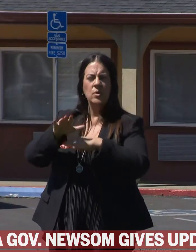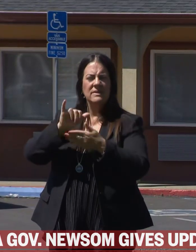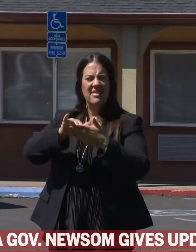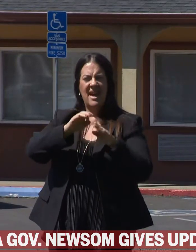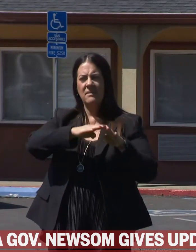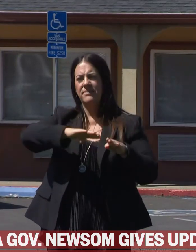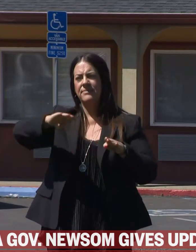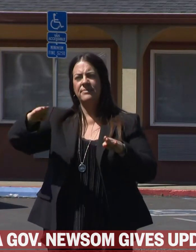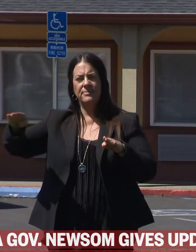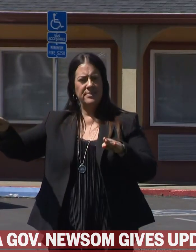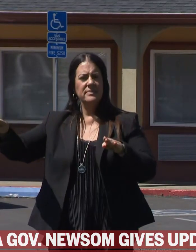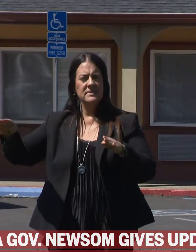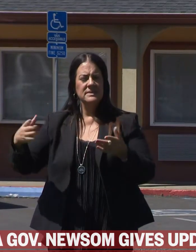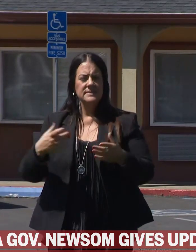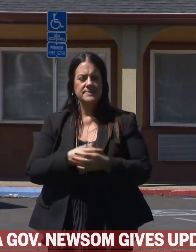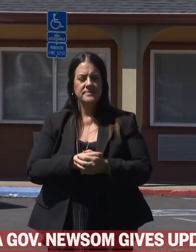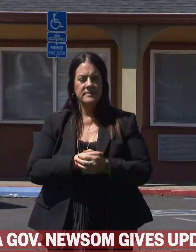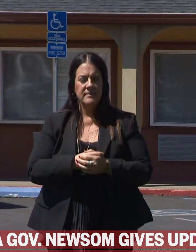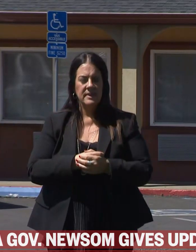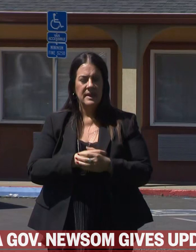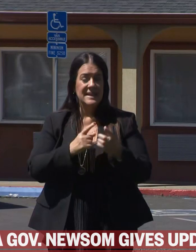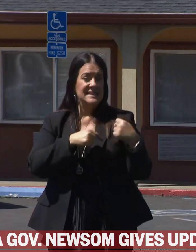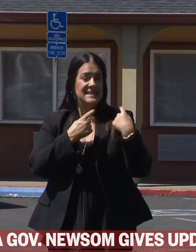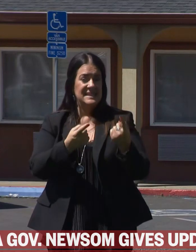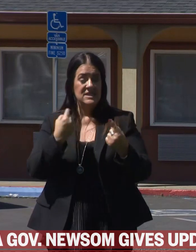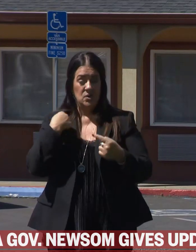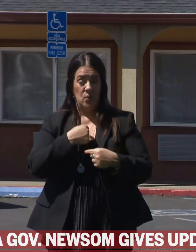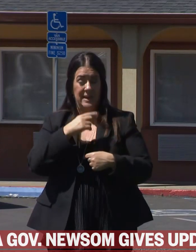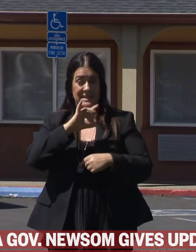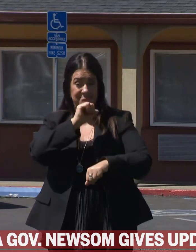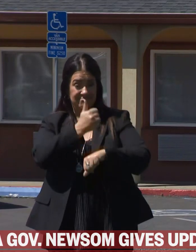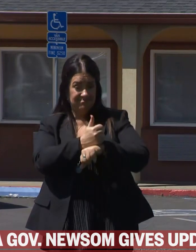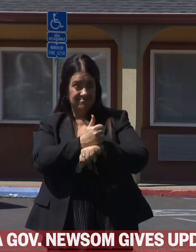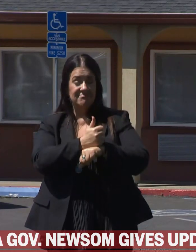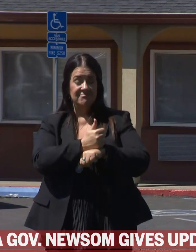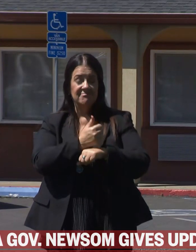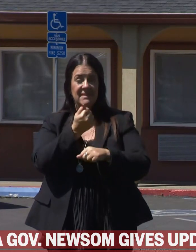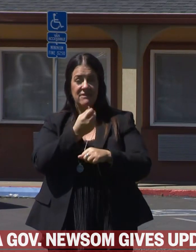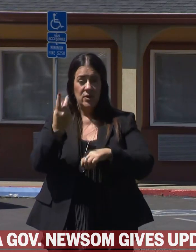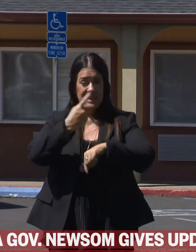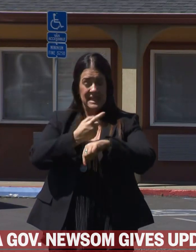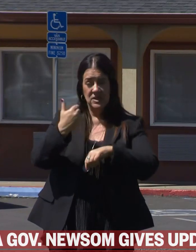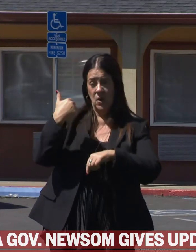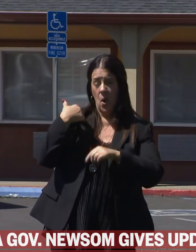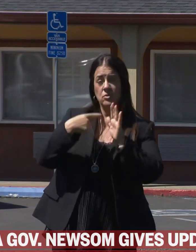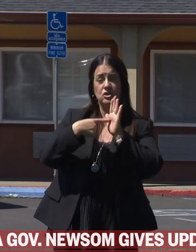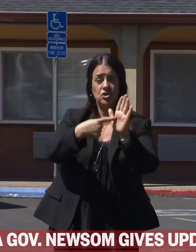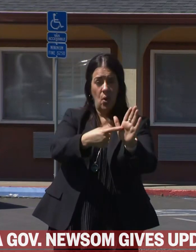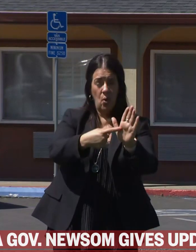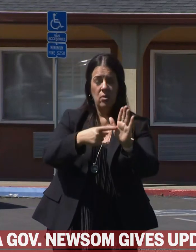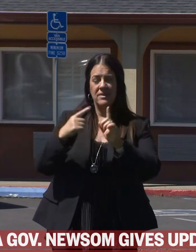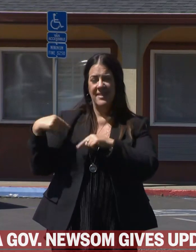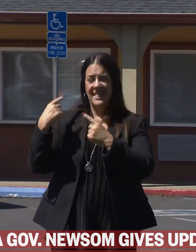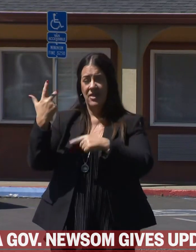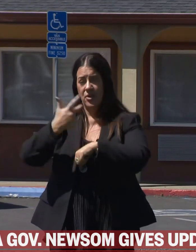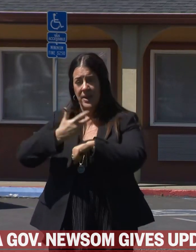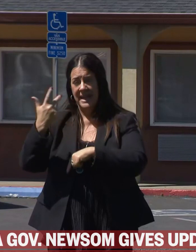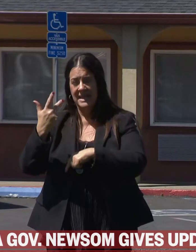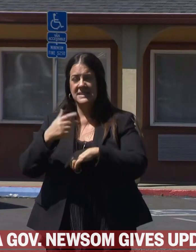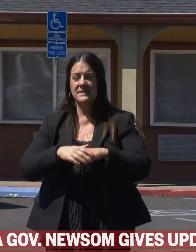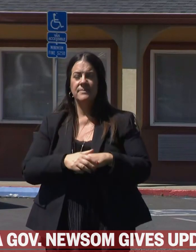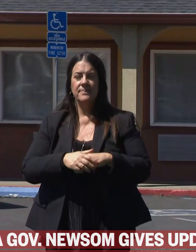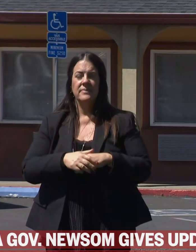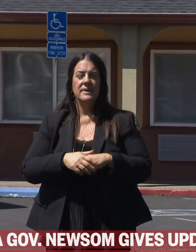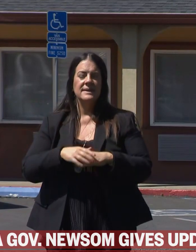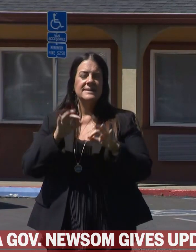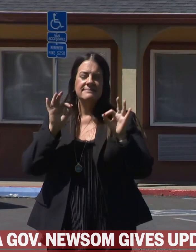now, I can only say this, since we put those models to the public a few days ago, all they have been in the last 3 days is